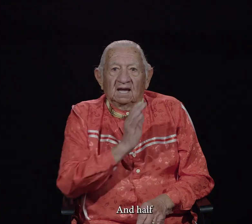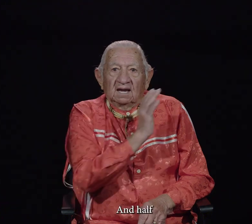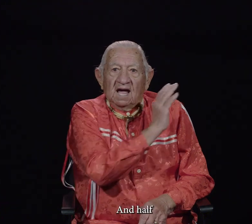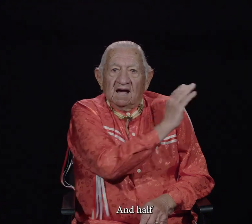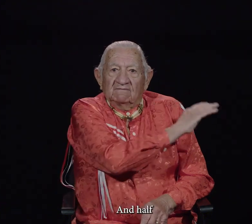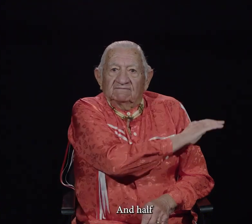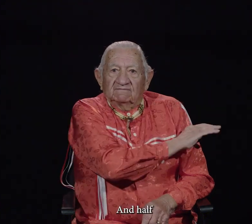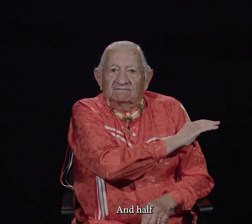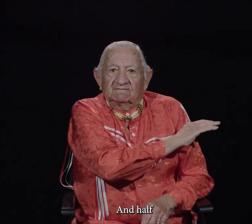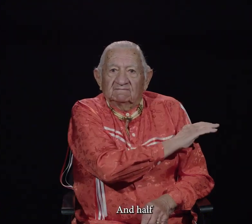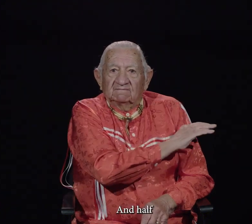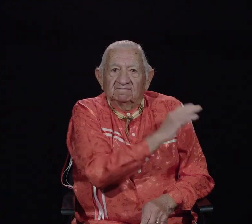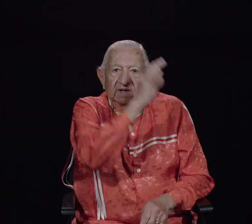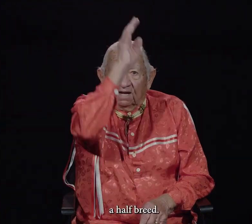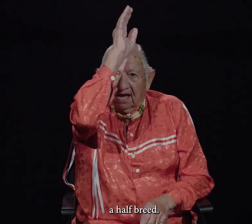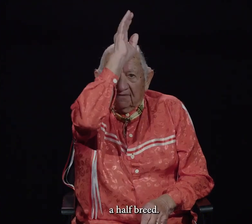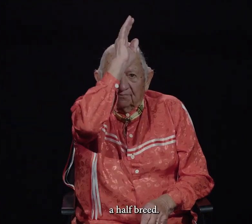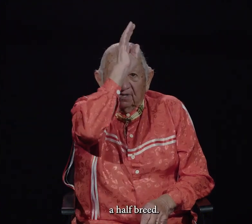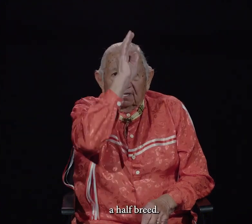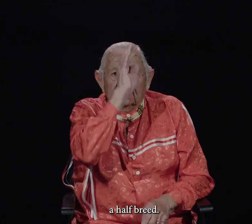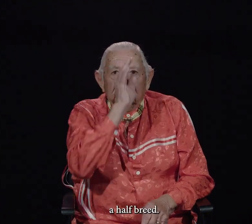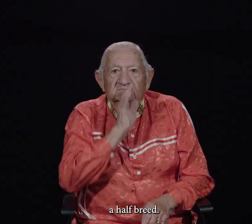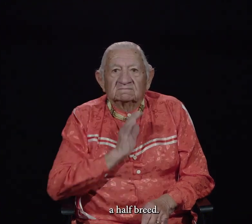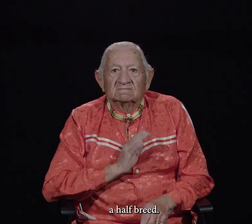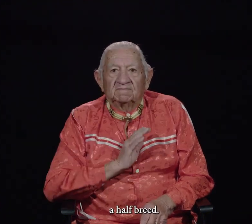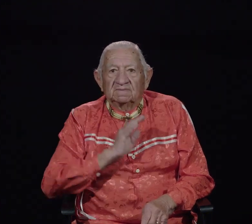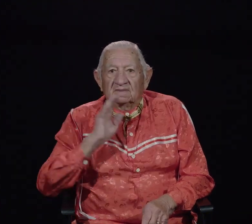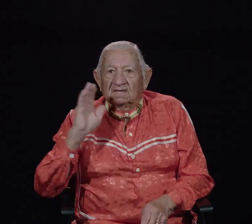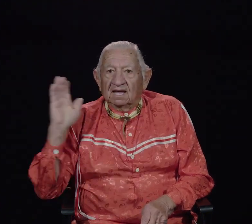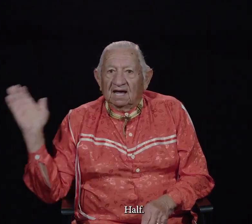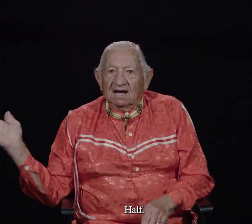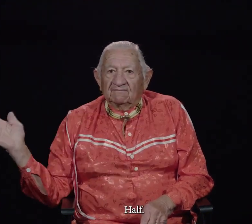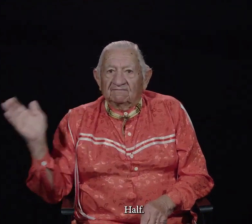and half. A half-breed. Half